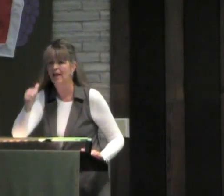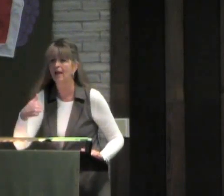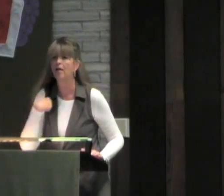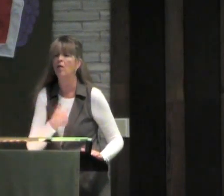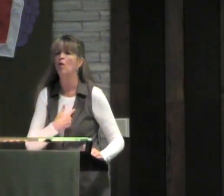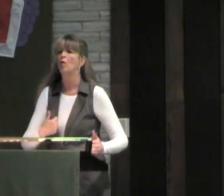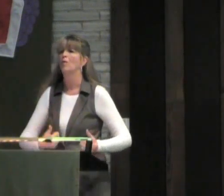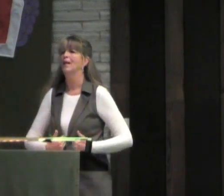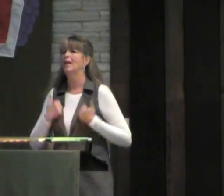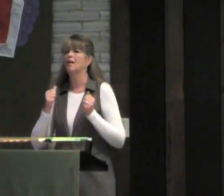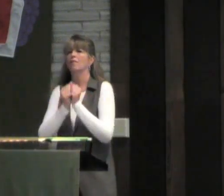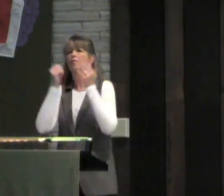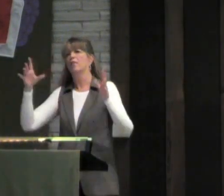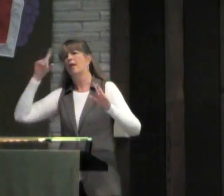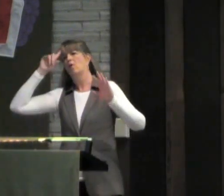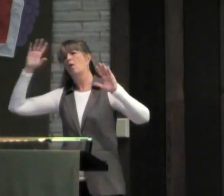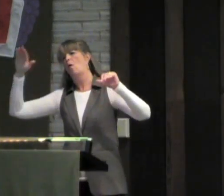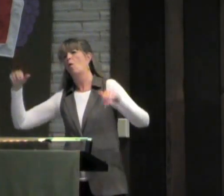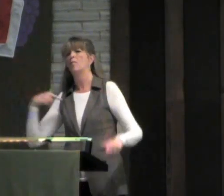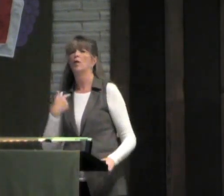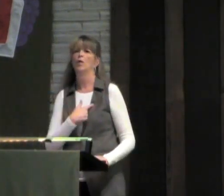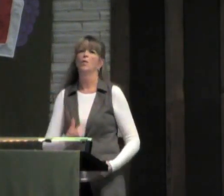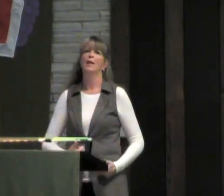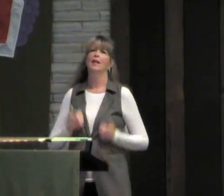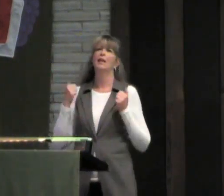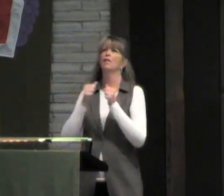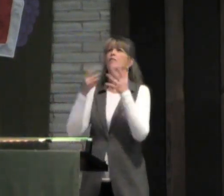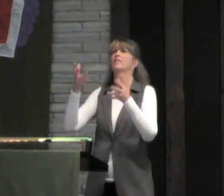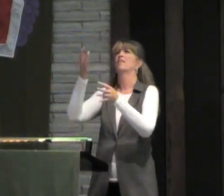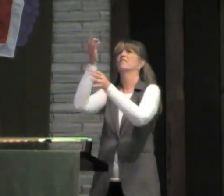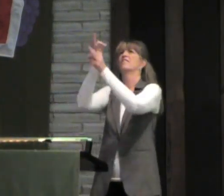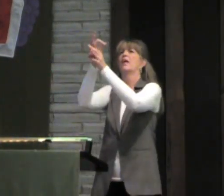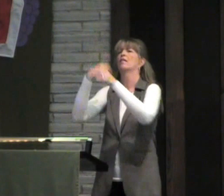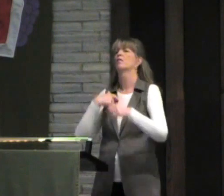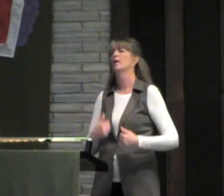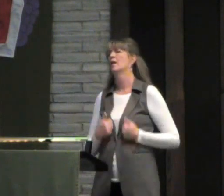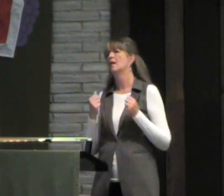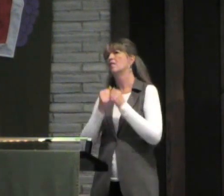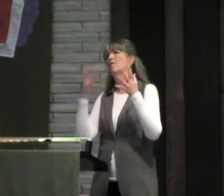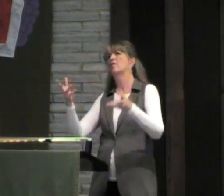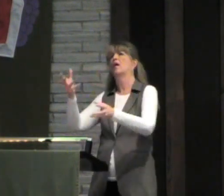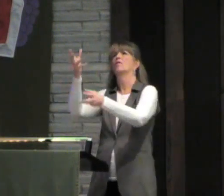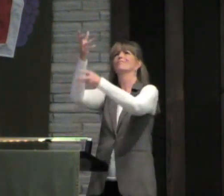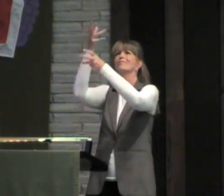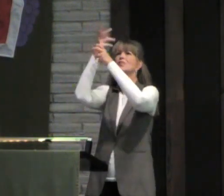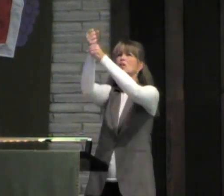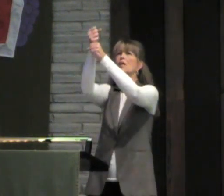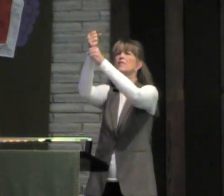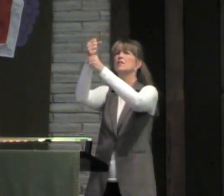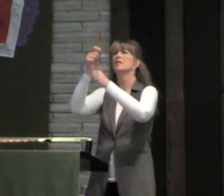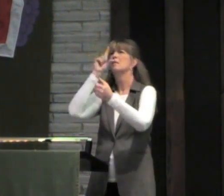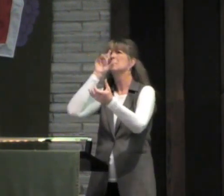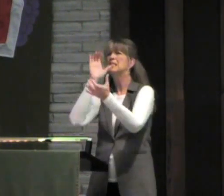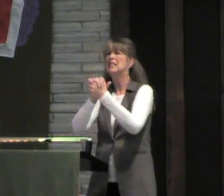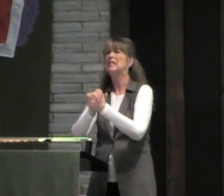day. And we live without hope, and we live without faith, and we live without